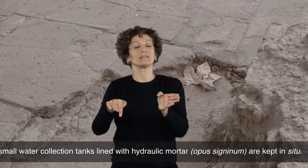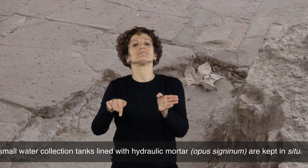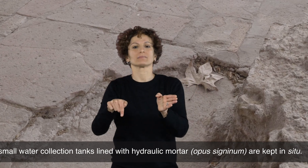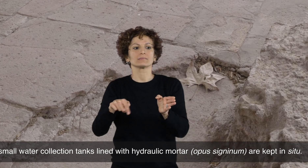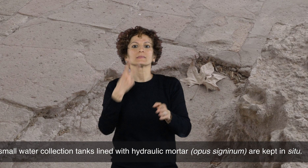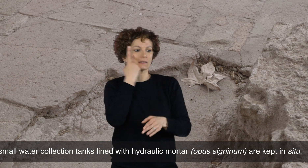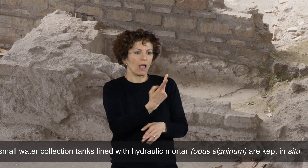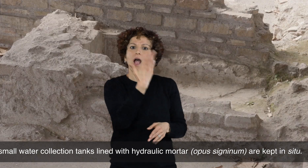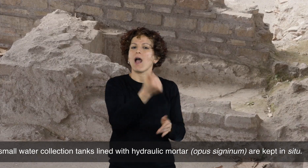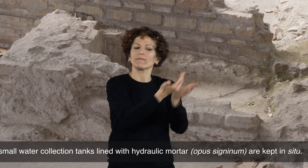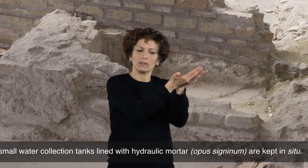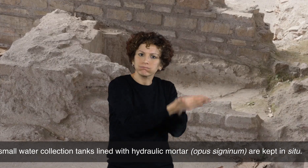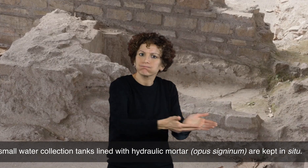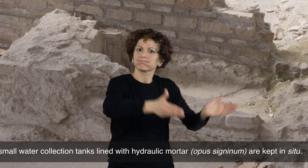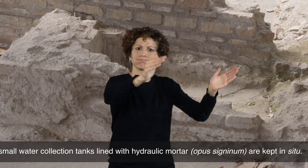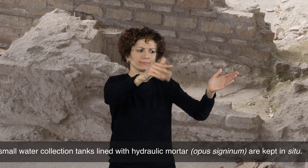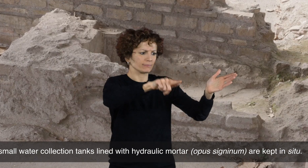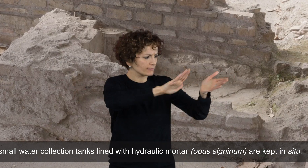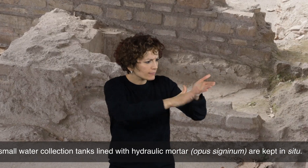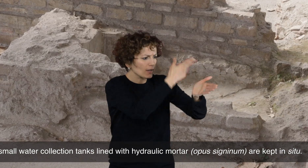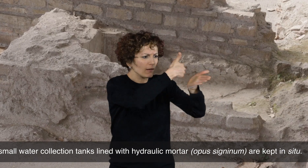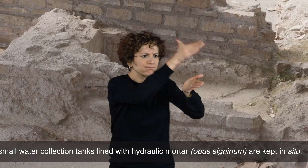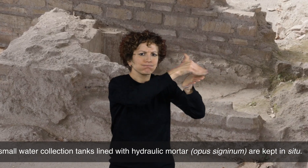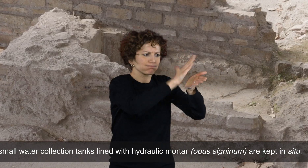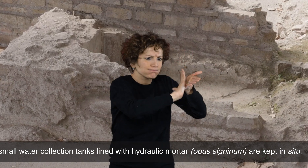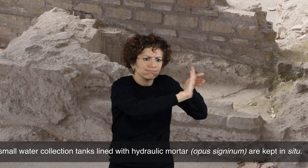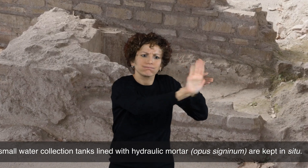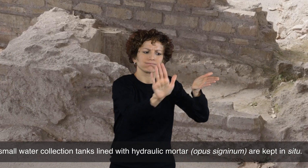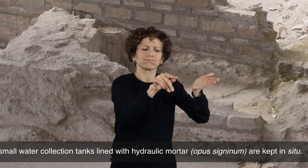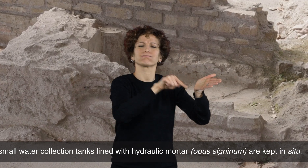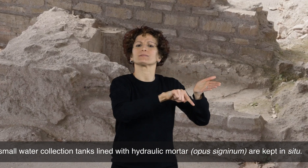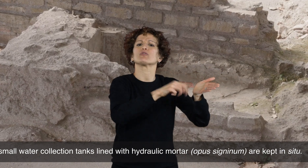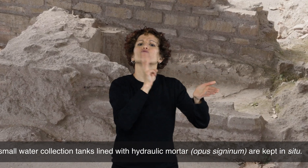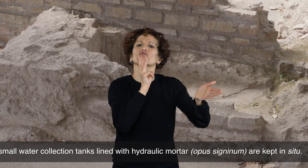mortar, opus seninum, are kept in situ.